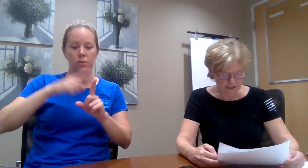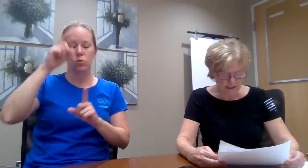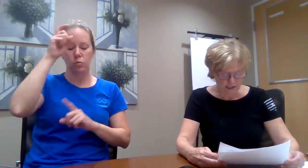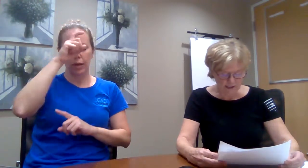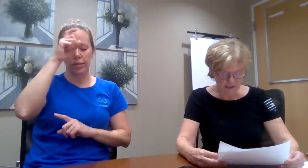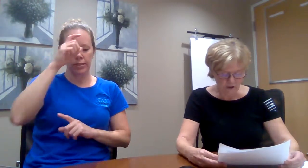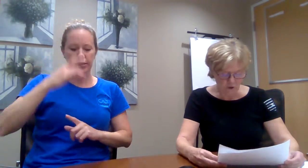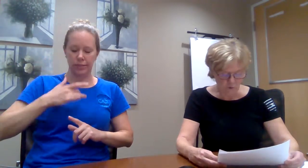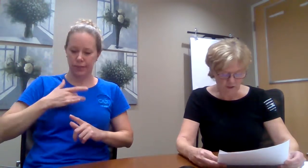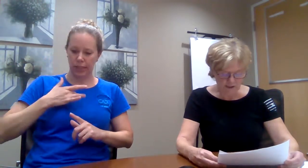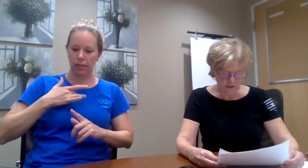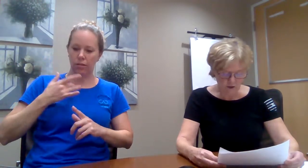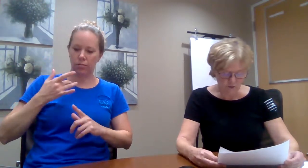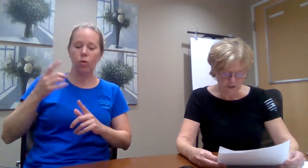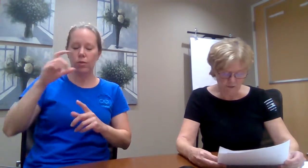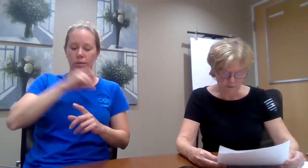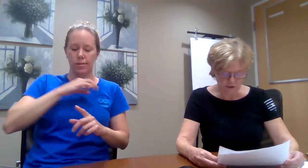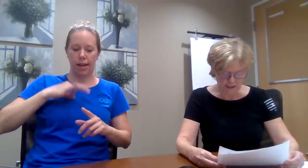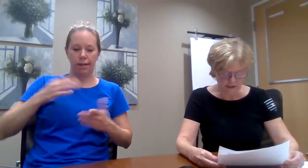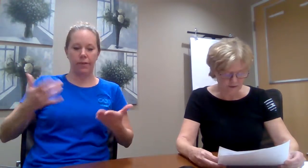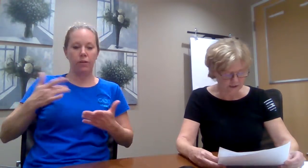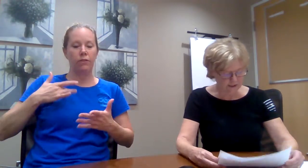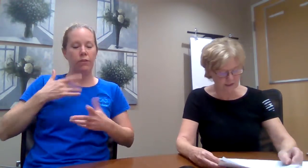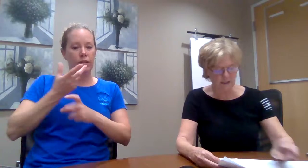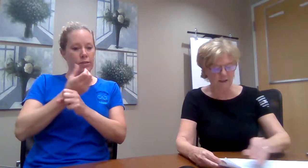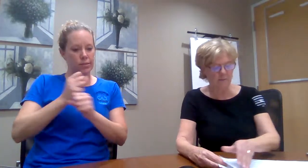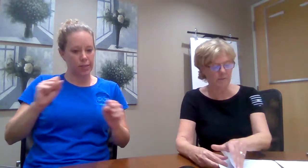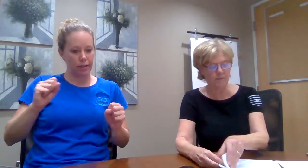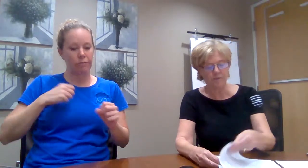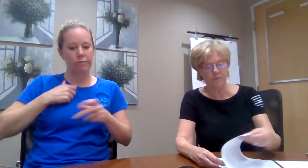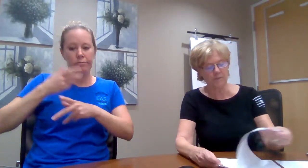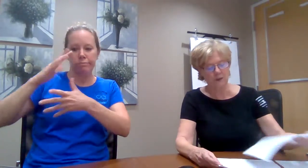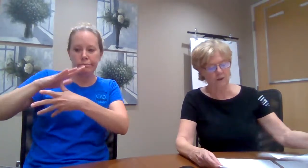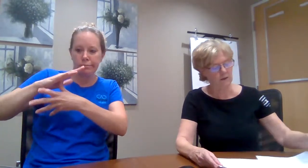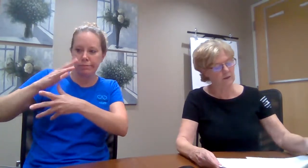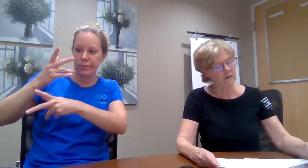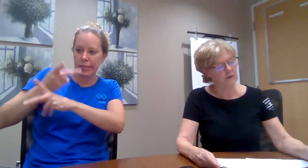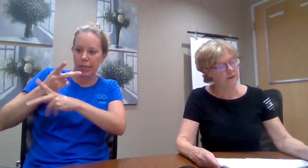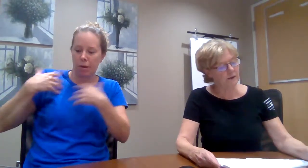woods yet. I see no reason to risk people's health at this time.